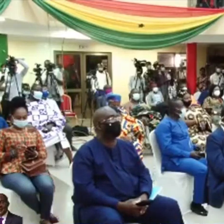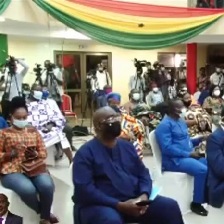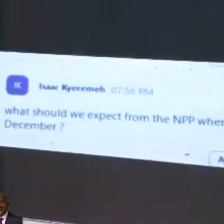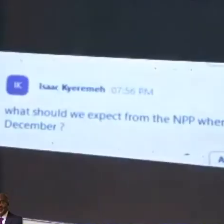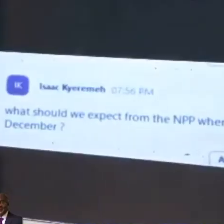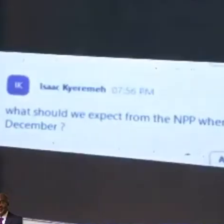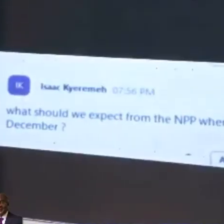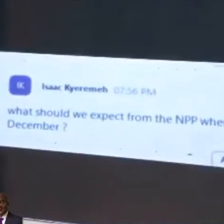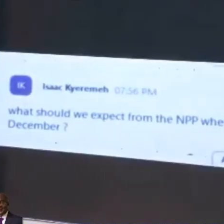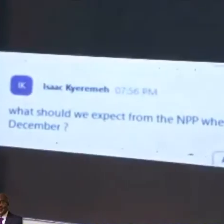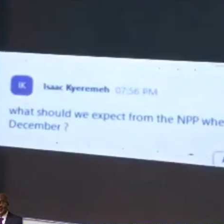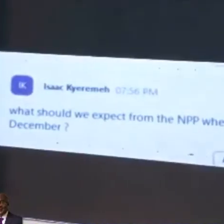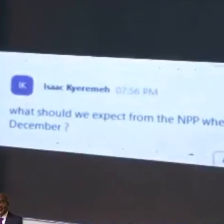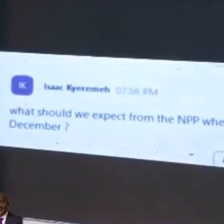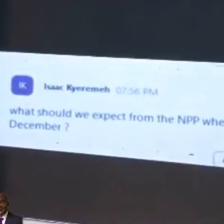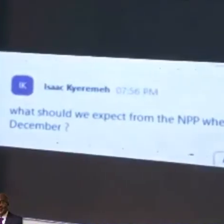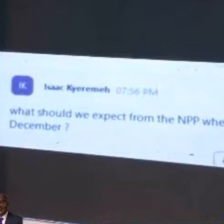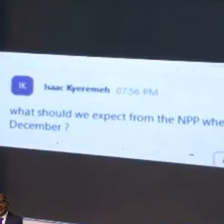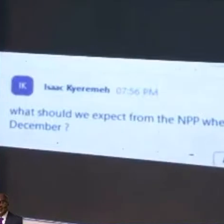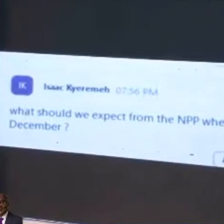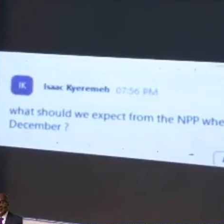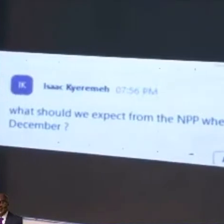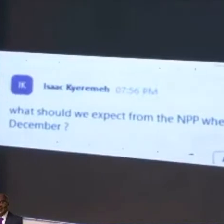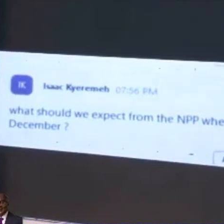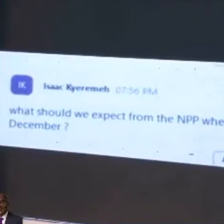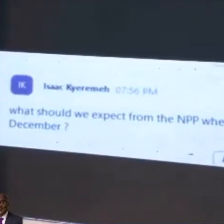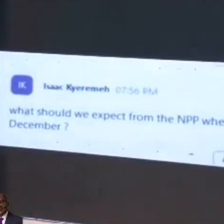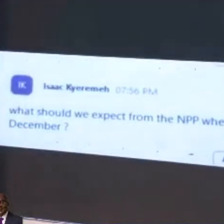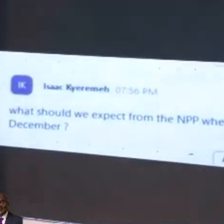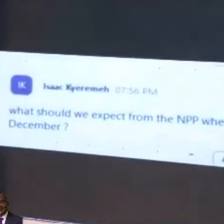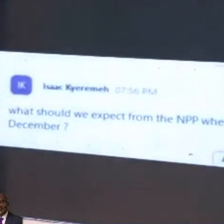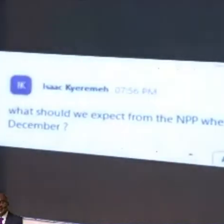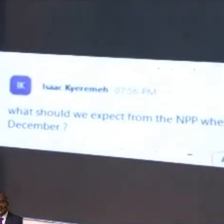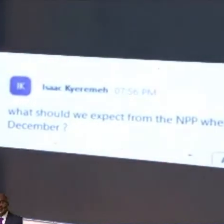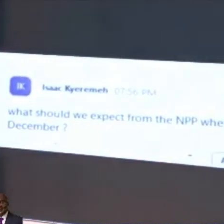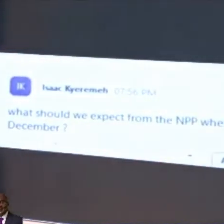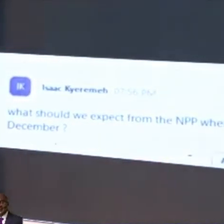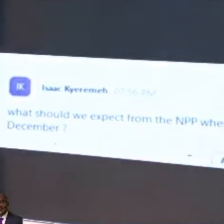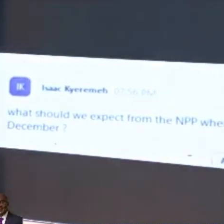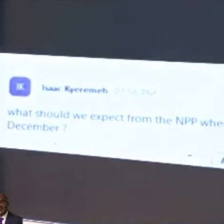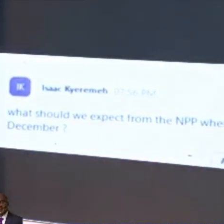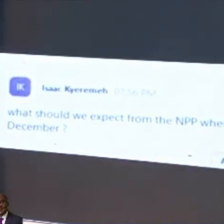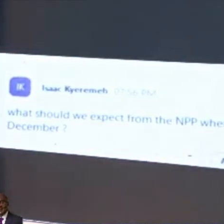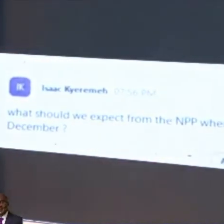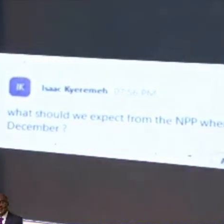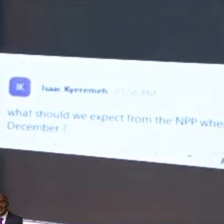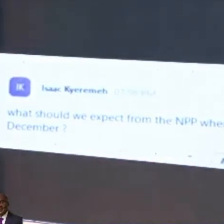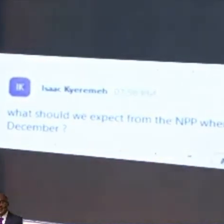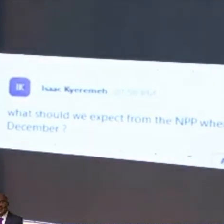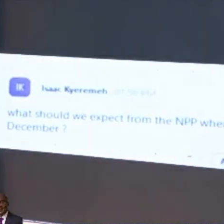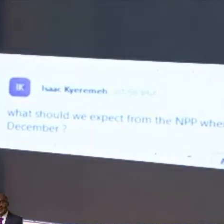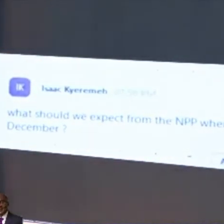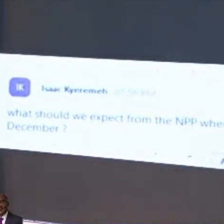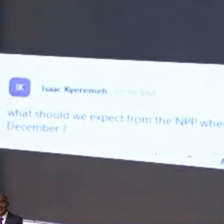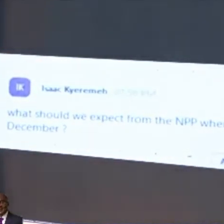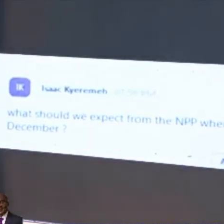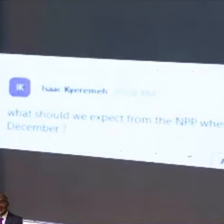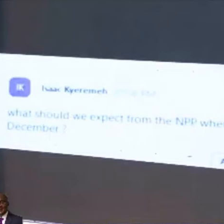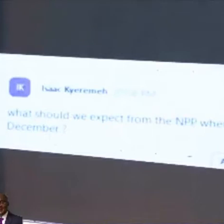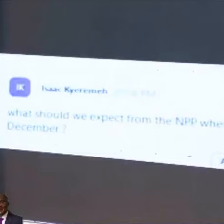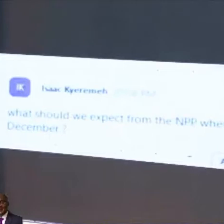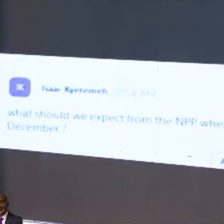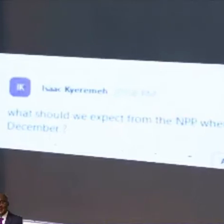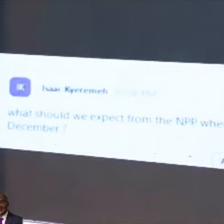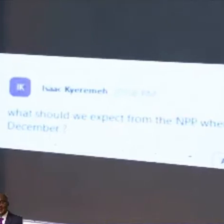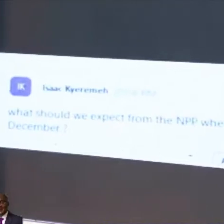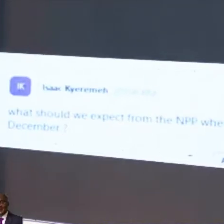expect from the MPP when they are re-elected in December? Operative word is